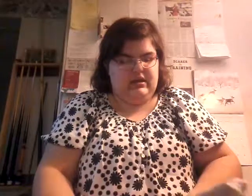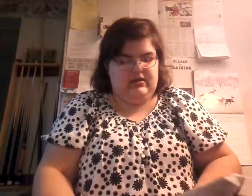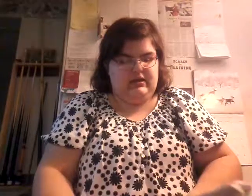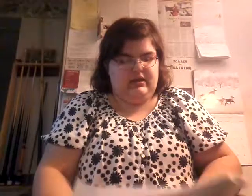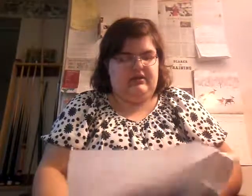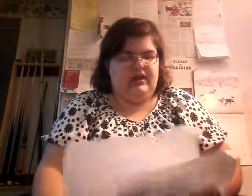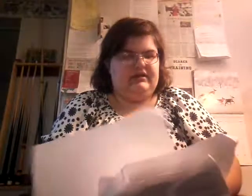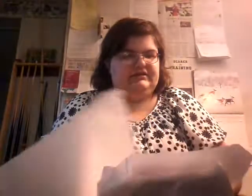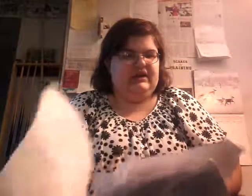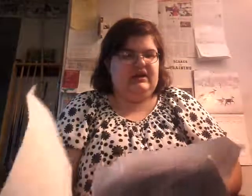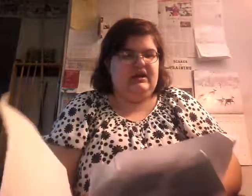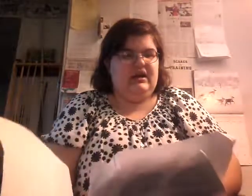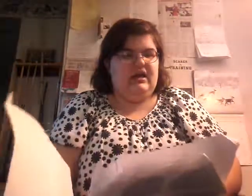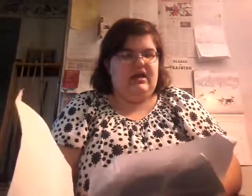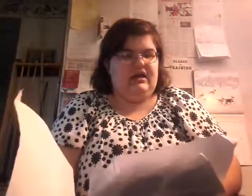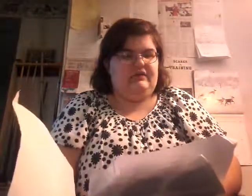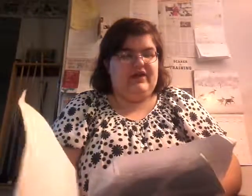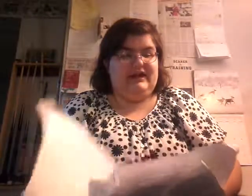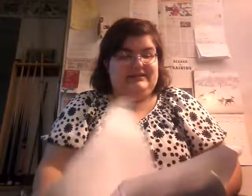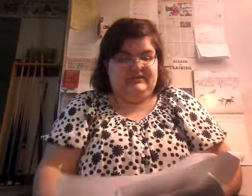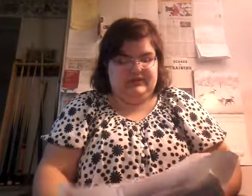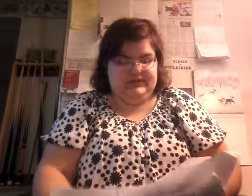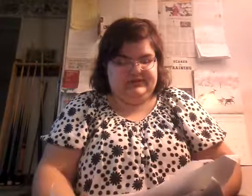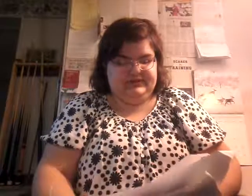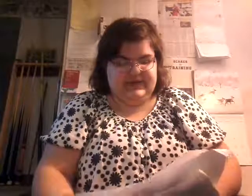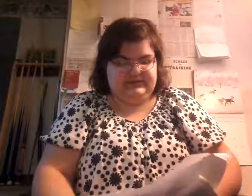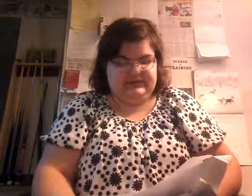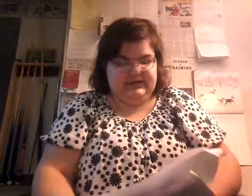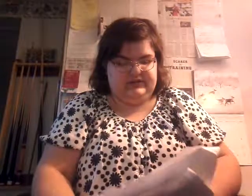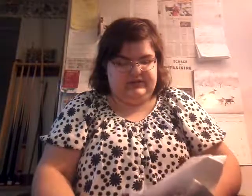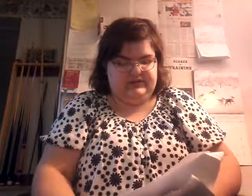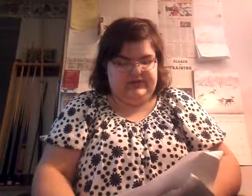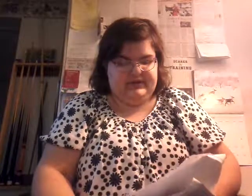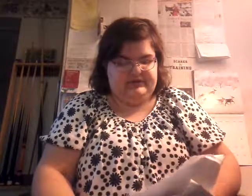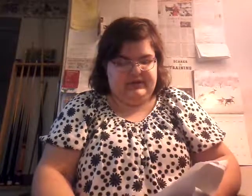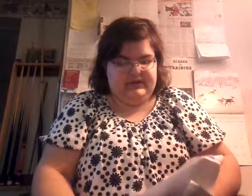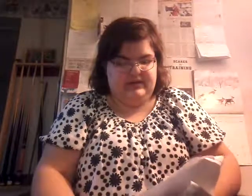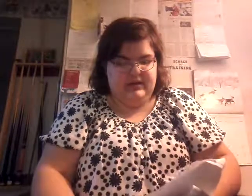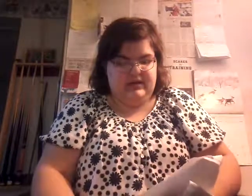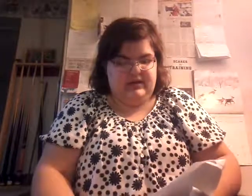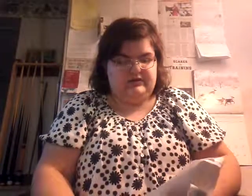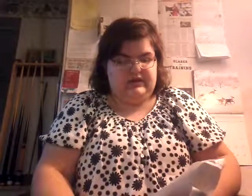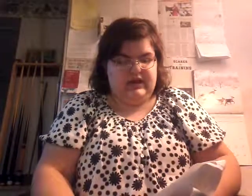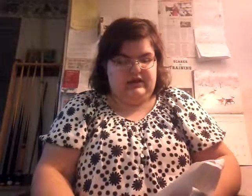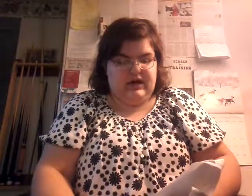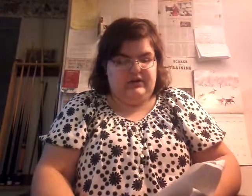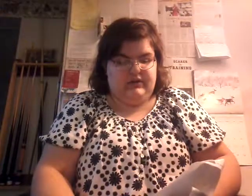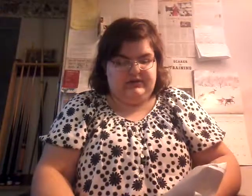Now, later on in the song, I forgot to learn some signs to the song, so I just finger spelled them. So, like, I know I